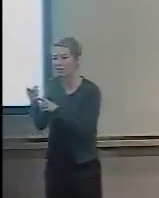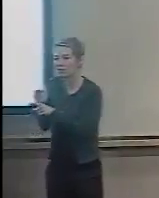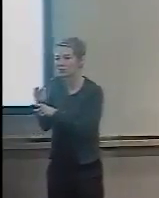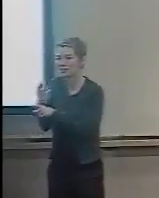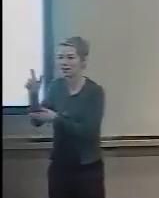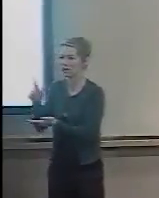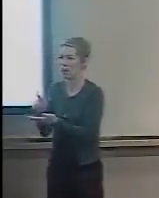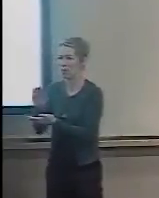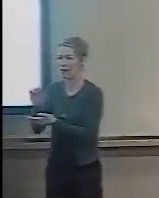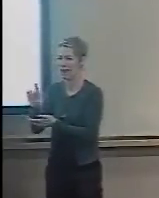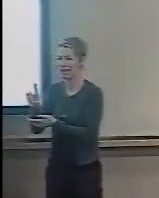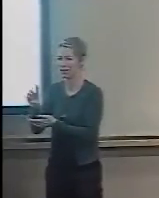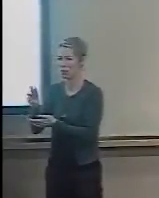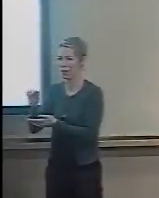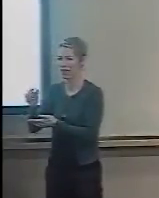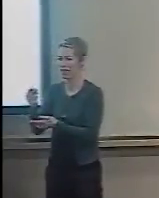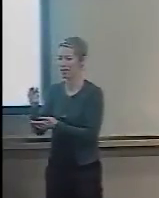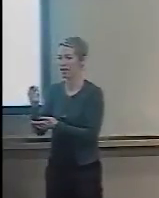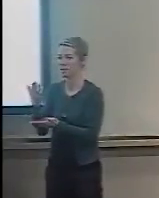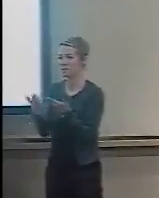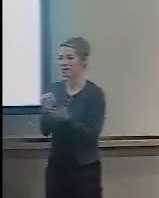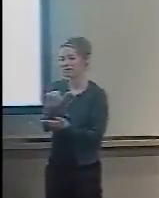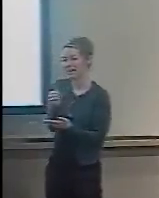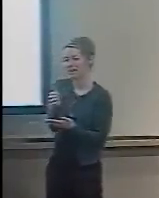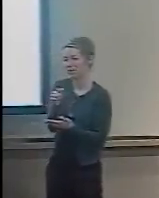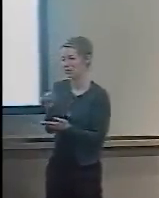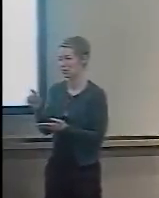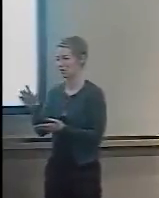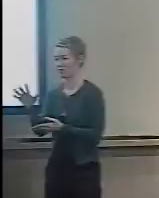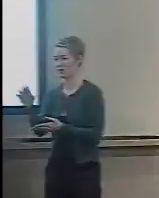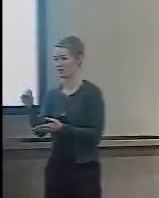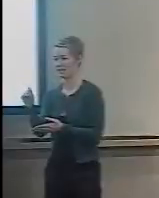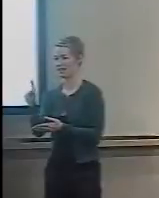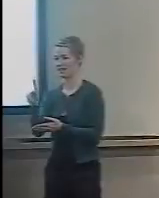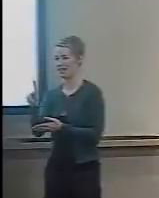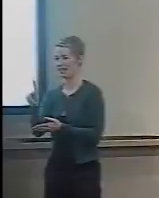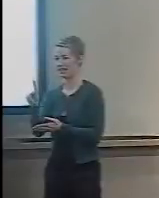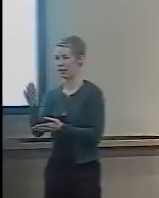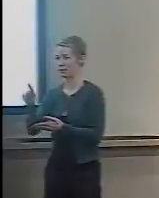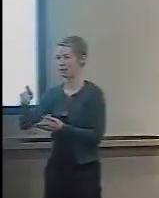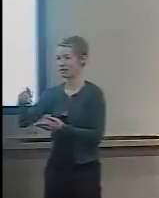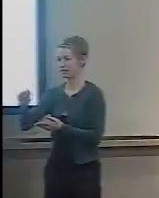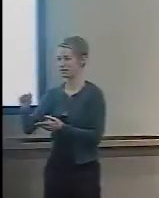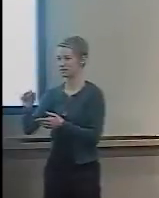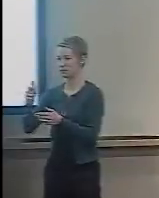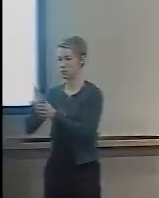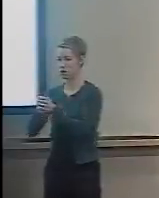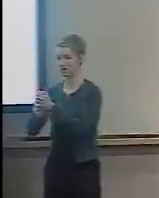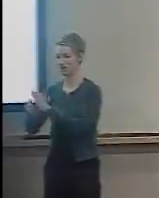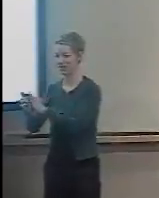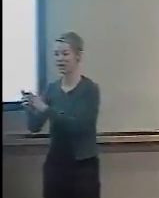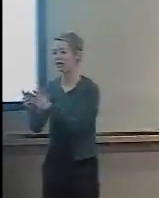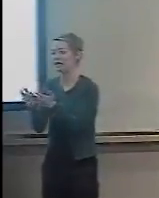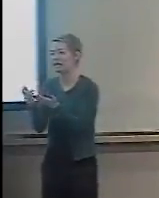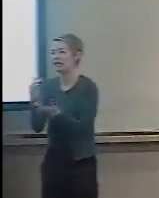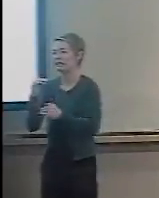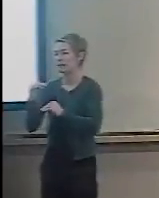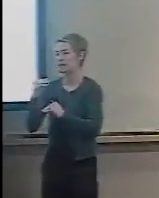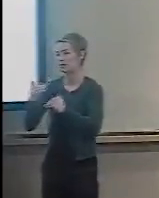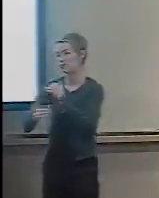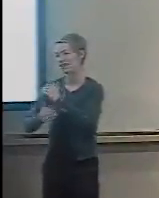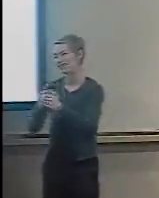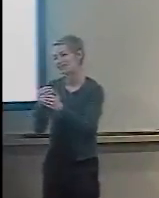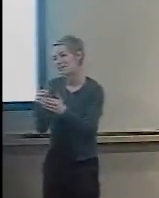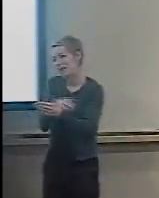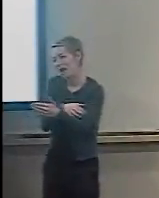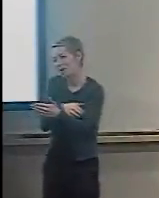low bandwidth, maybe 10 to 50 kilobits per second. It's limited processing power on the cell phones. Turns